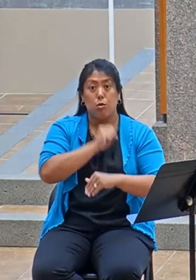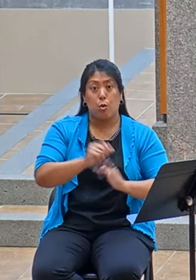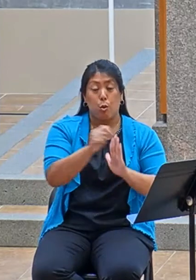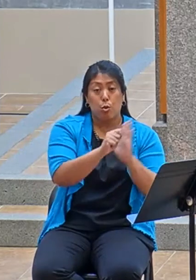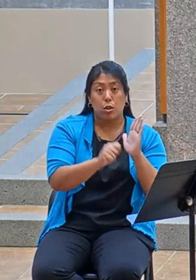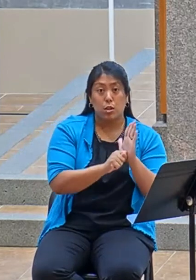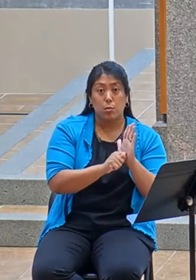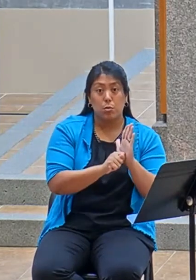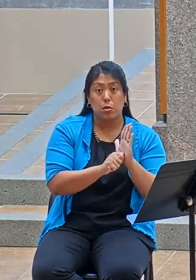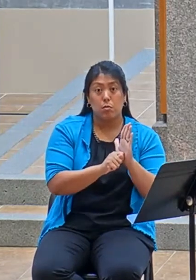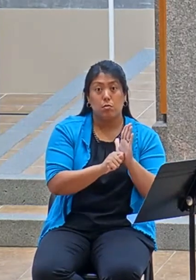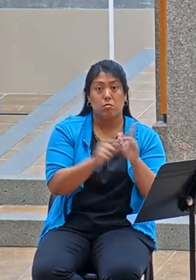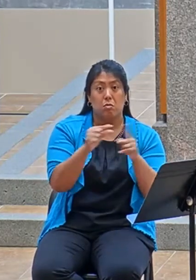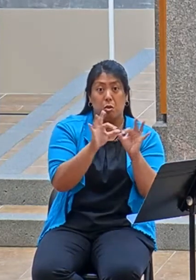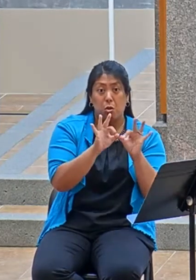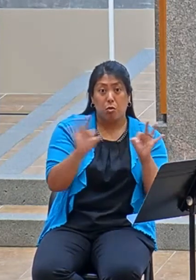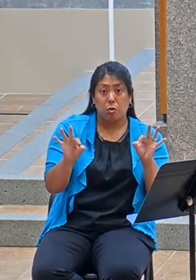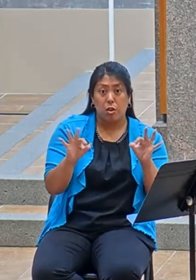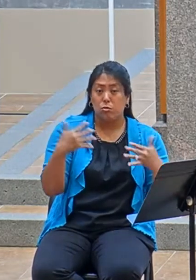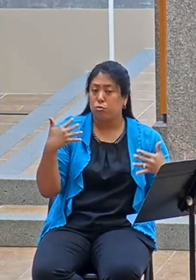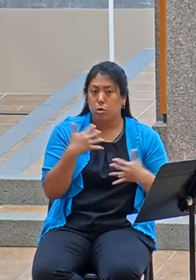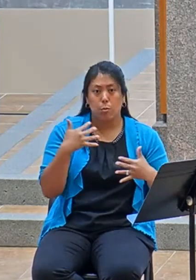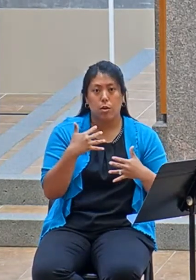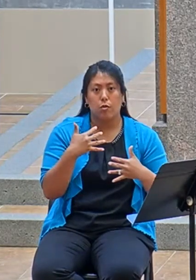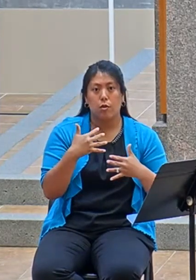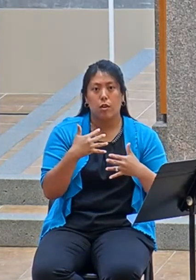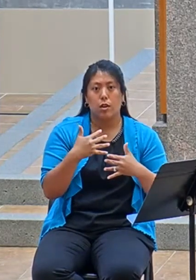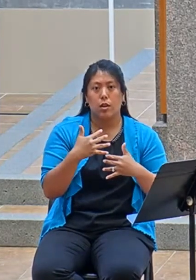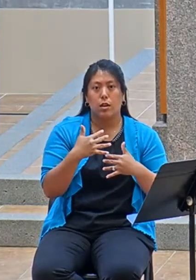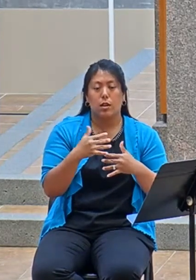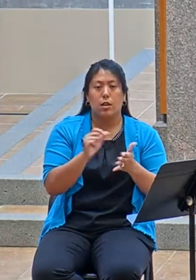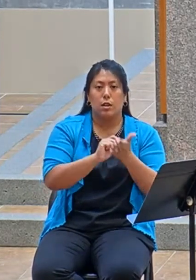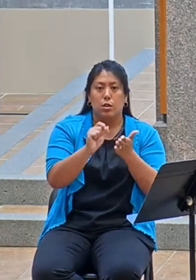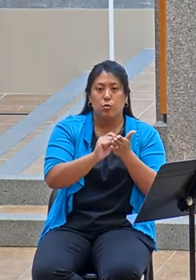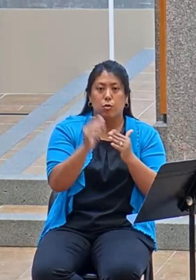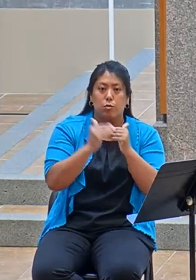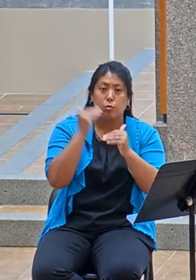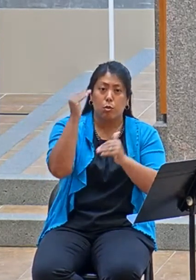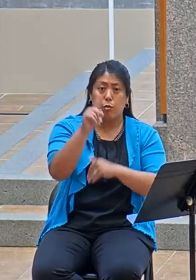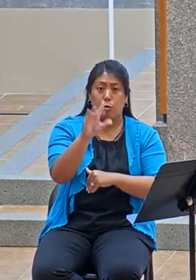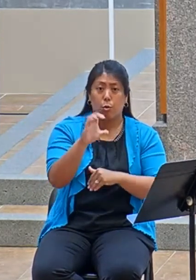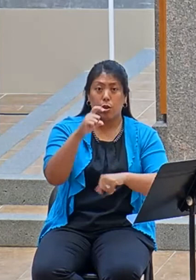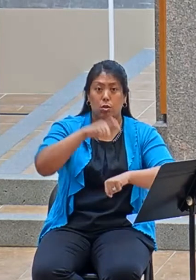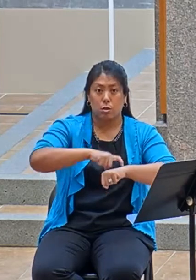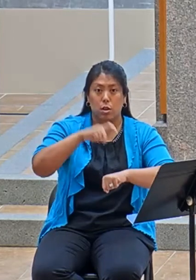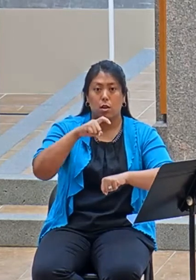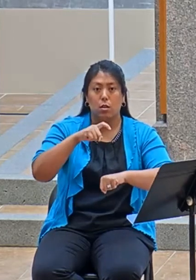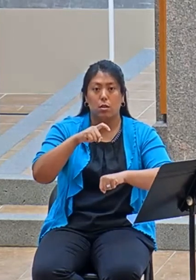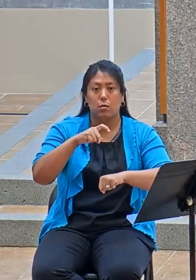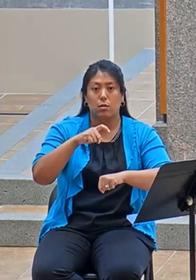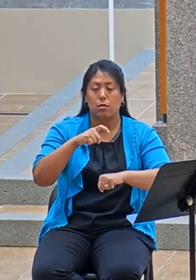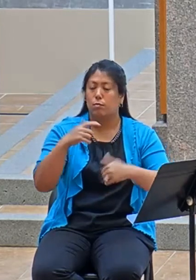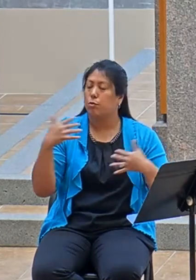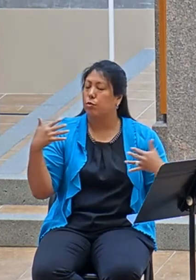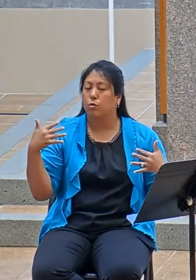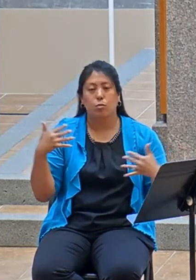words just along those lines are said over 100 times. Do not be